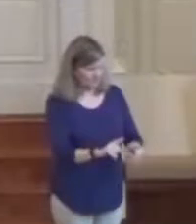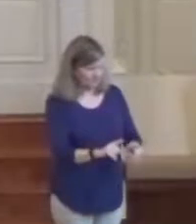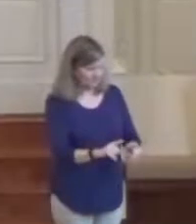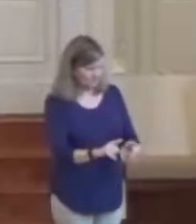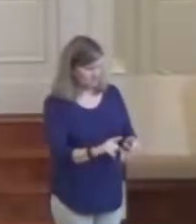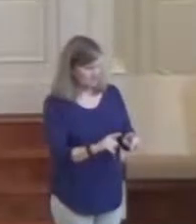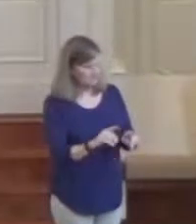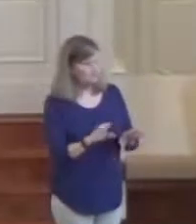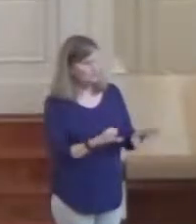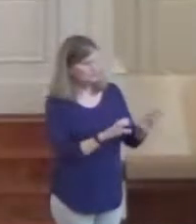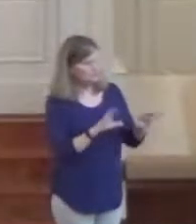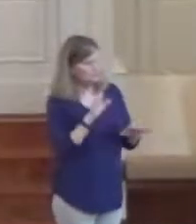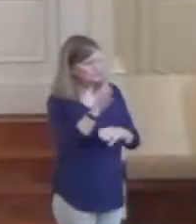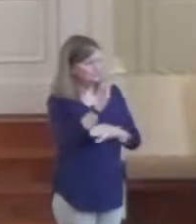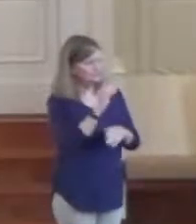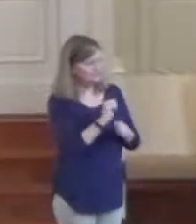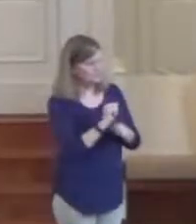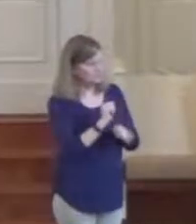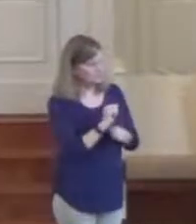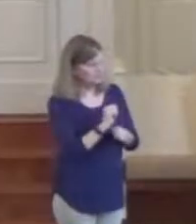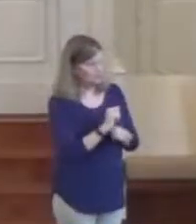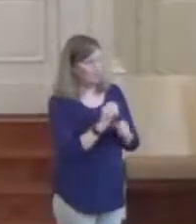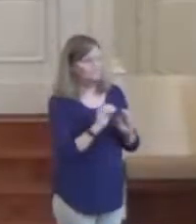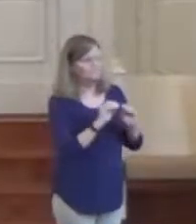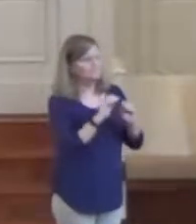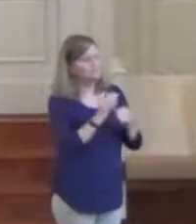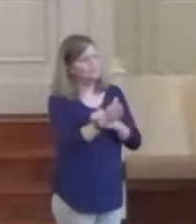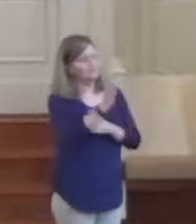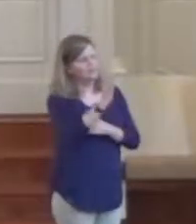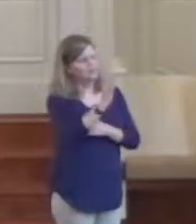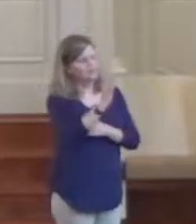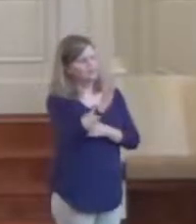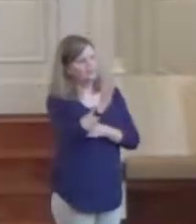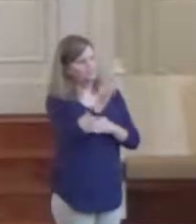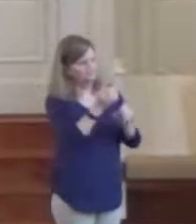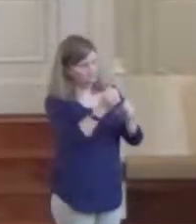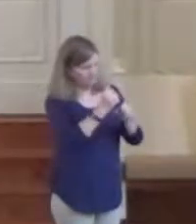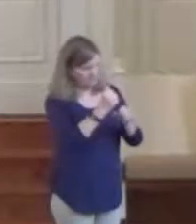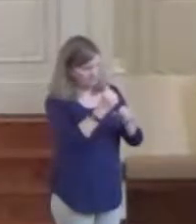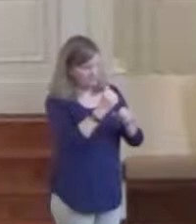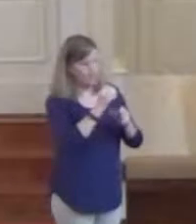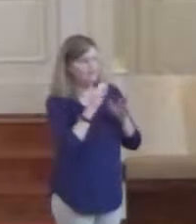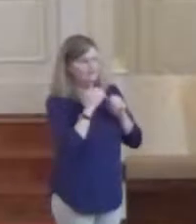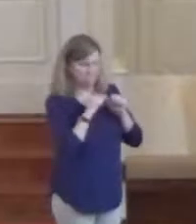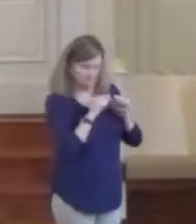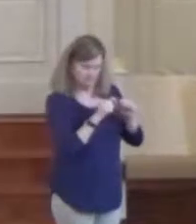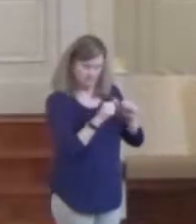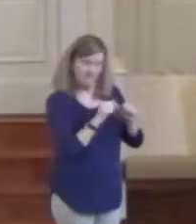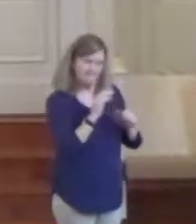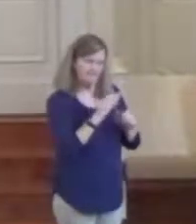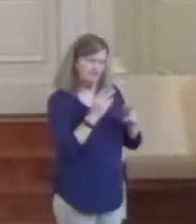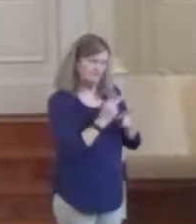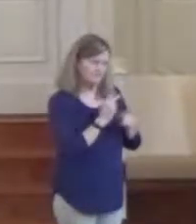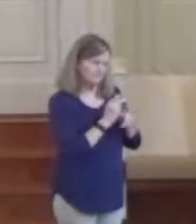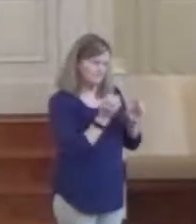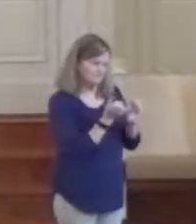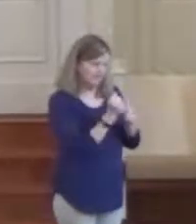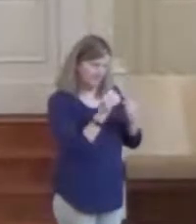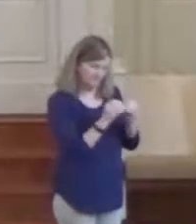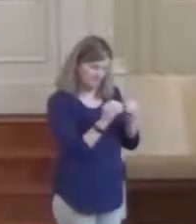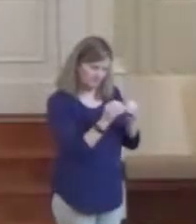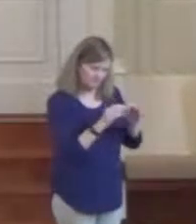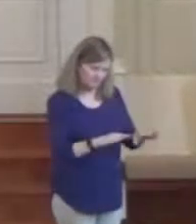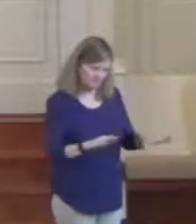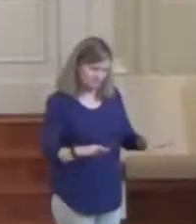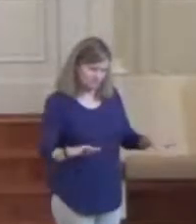image, to do God's work, to place it in God's creation with an instruction to be fruitful, to multiply, to subdue the earth,